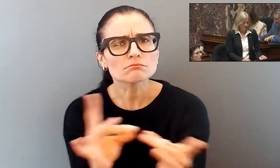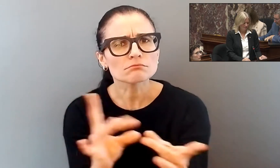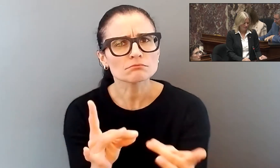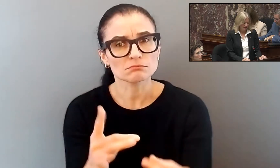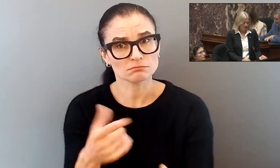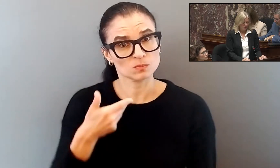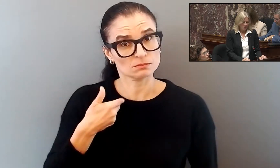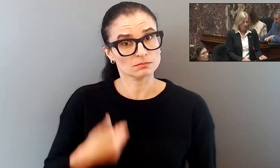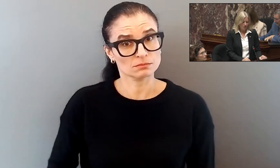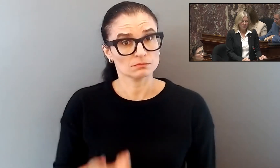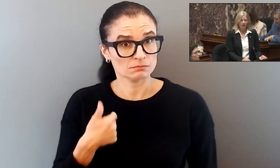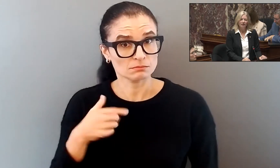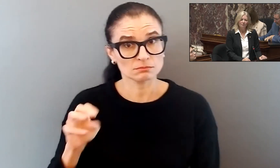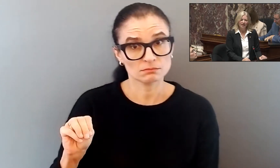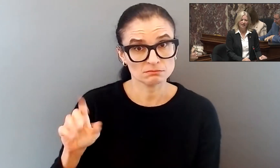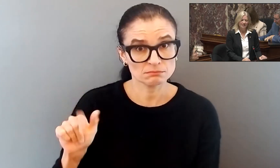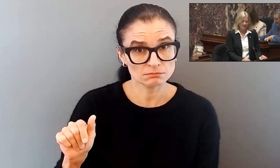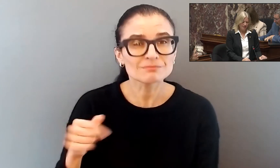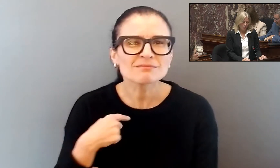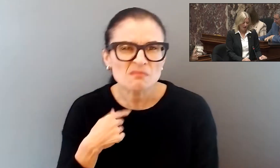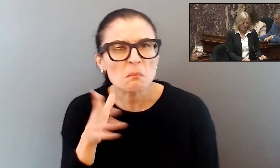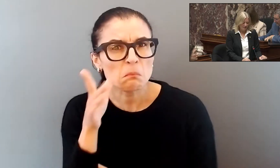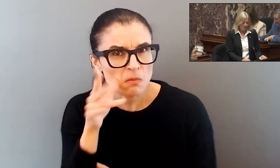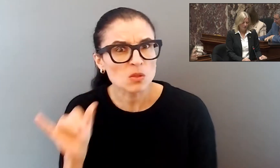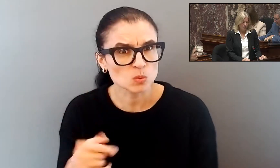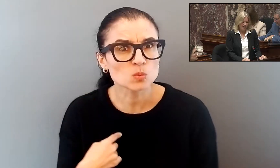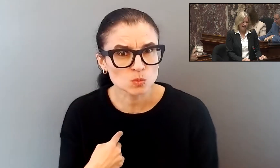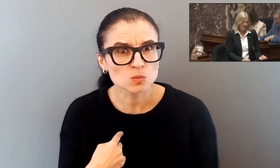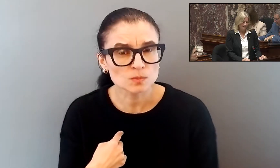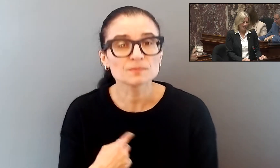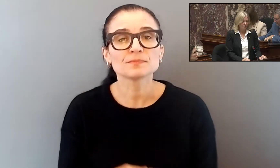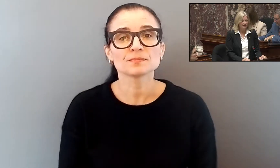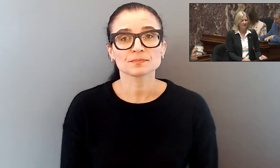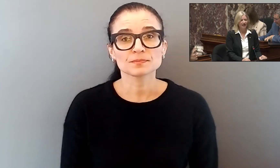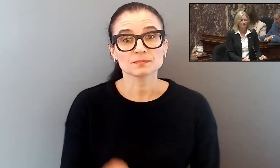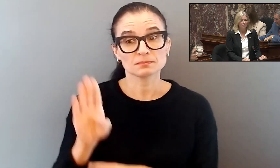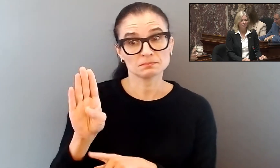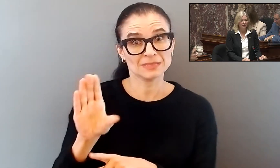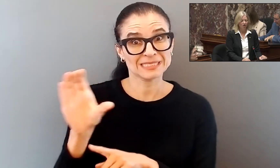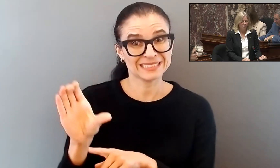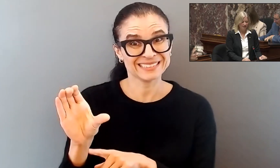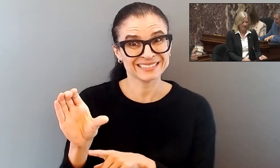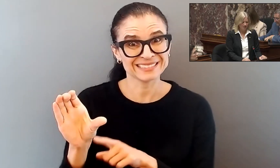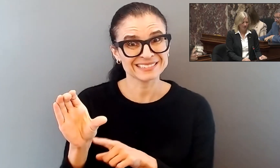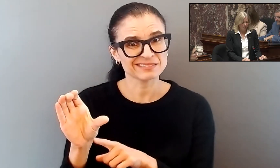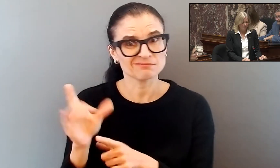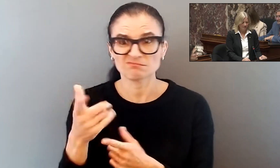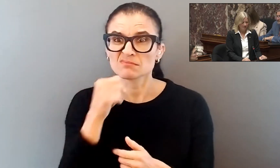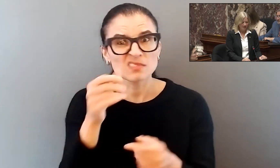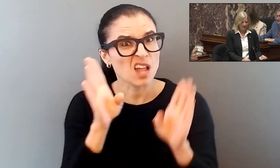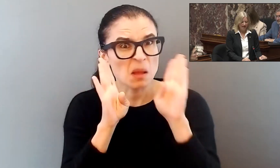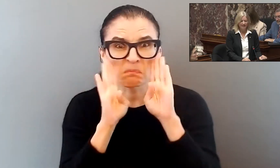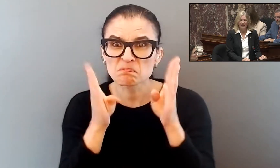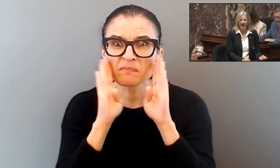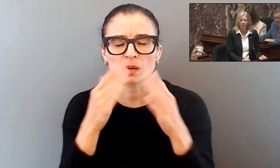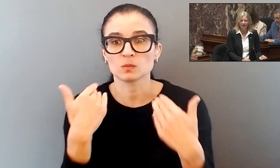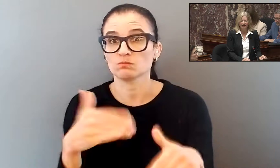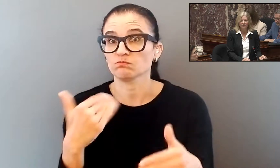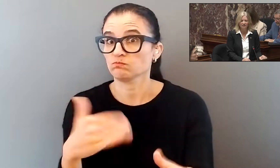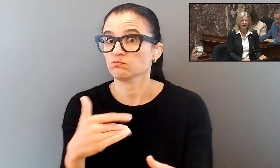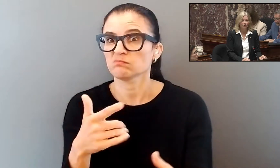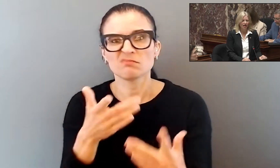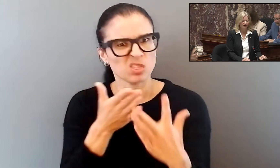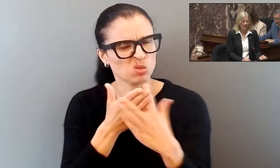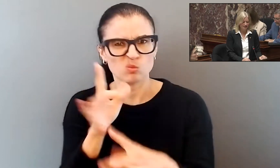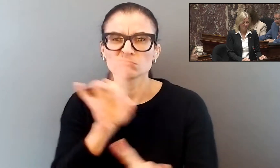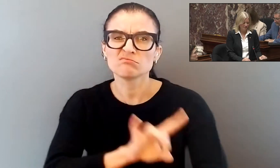mother. British Columbia is sleepwalking through the greatest medical scandal in modern history, and it's our